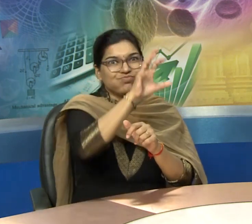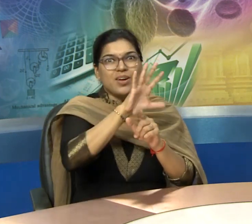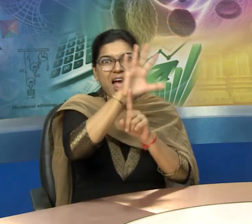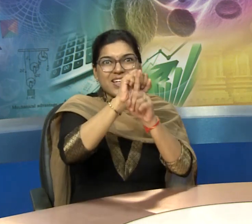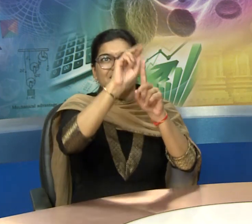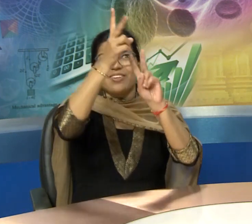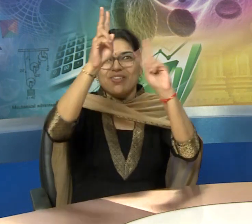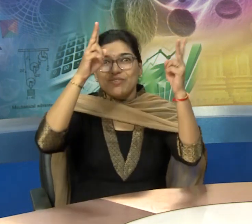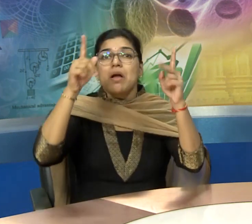group activities